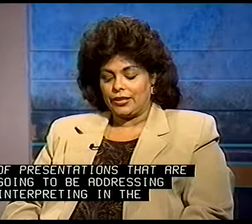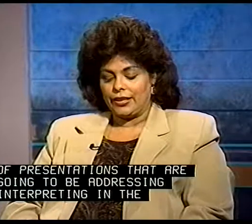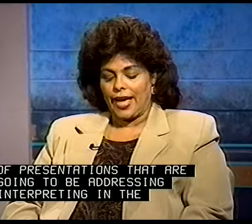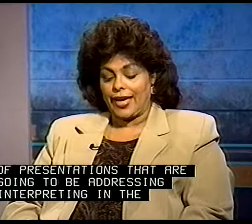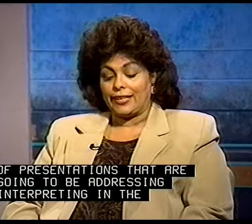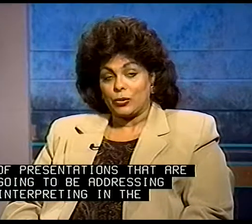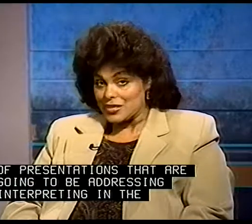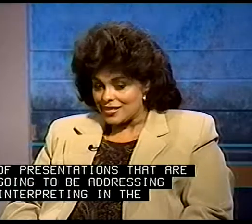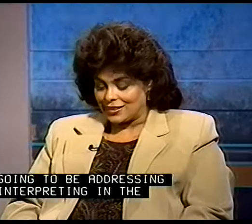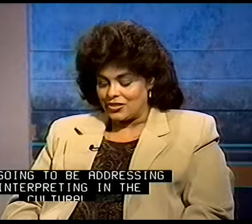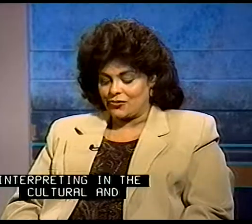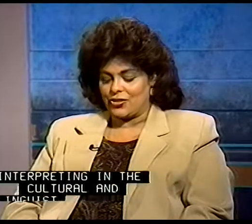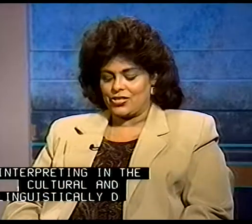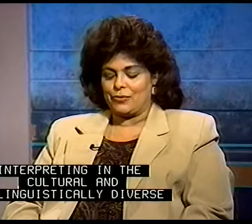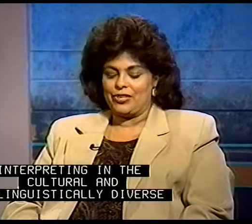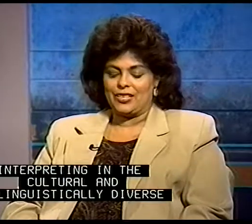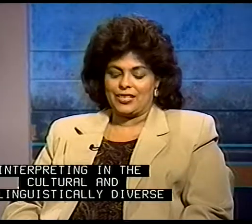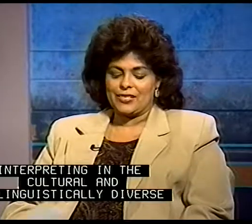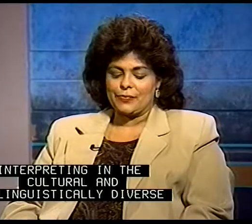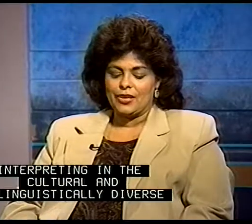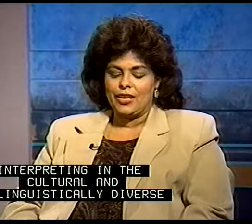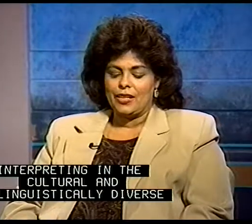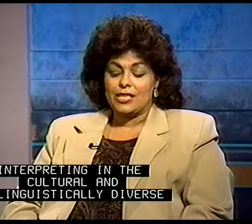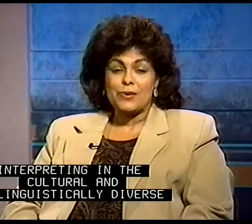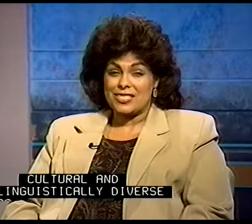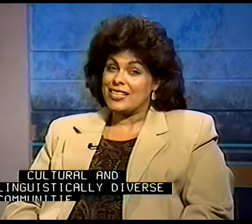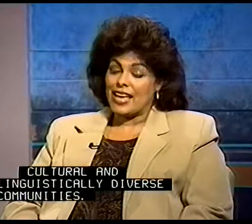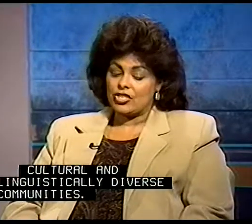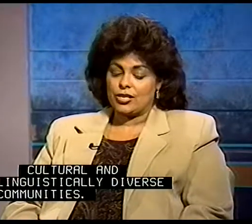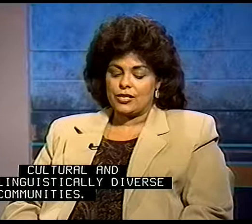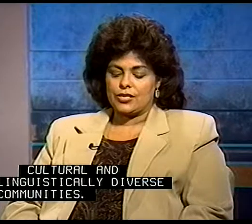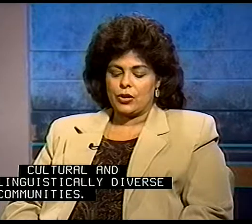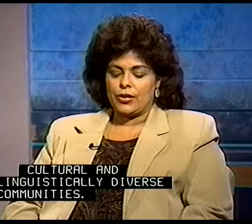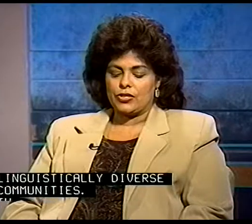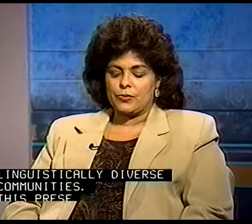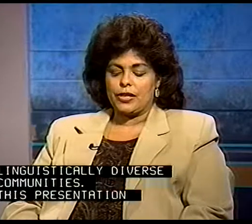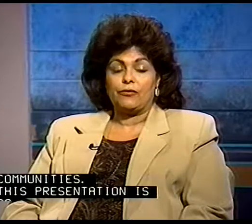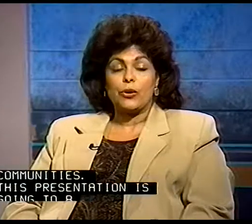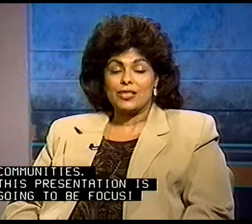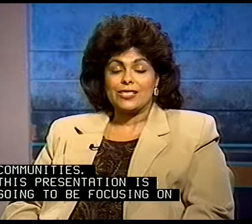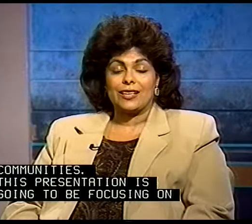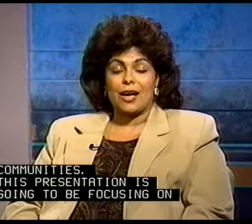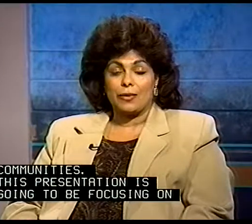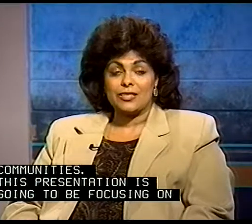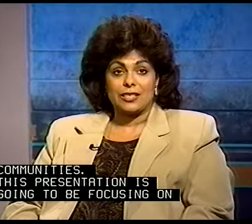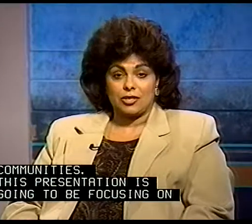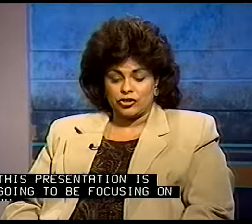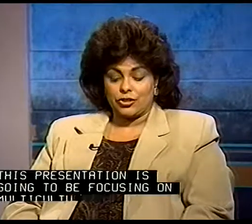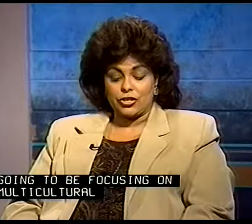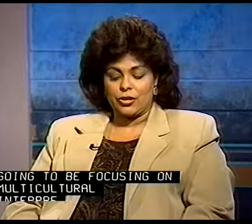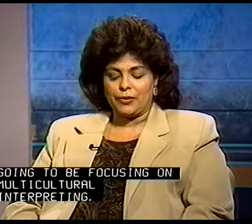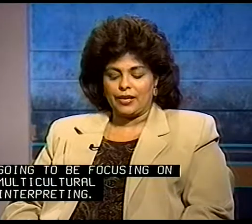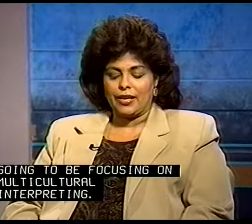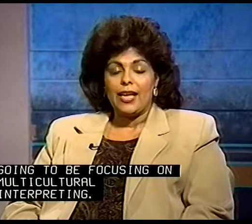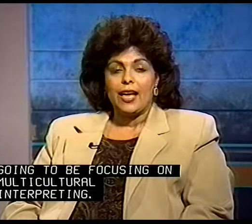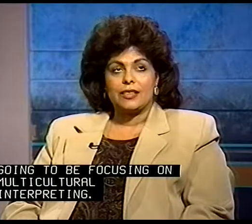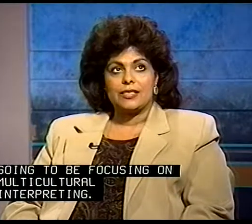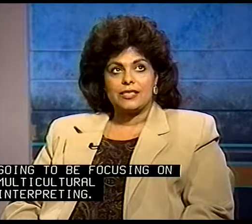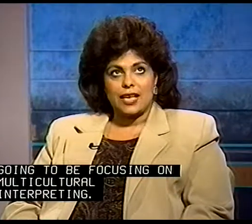culturally and linguistically diverse communities. This presentation is going to be focusing on multicultural interpreting, the